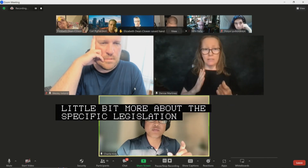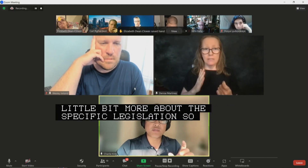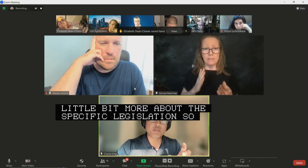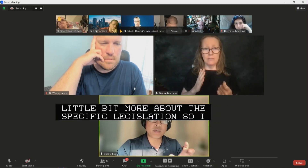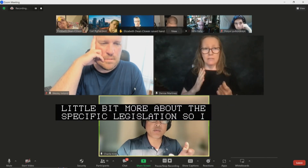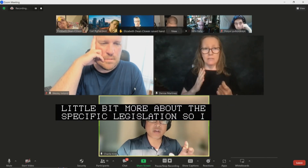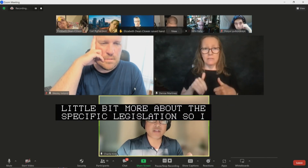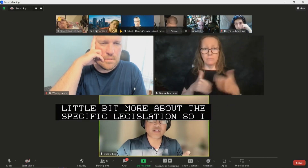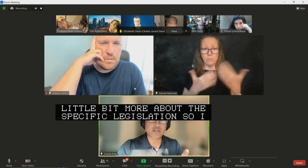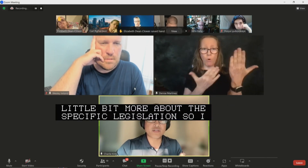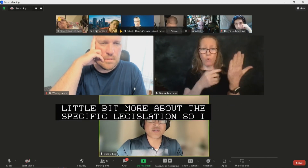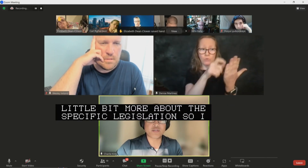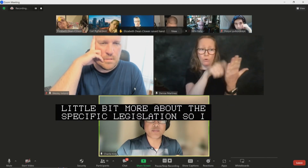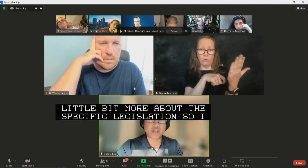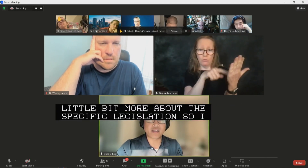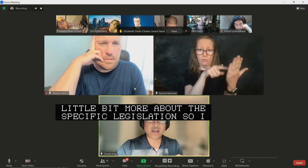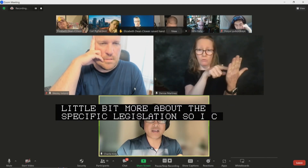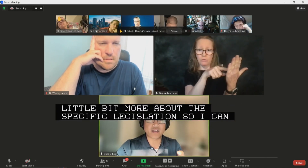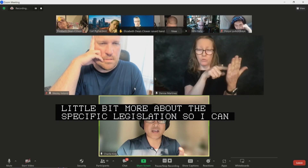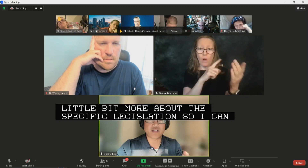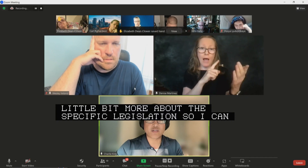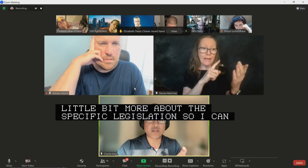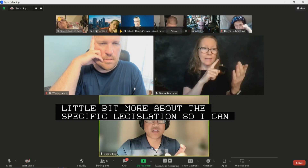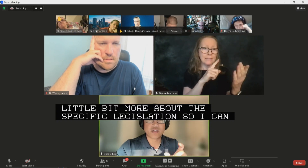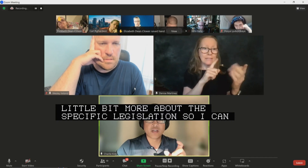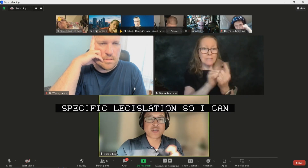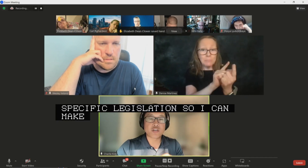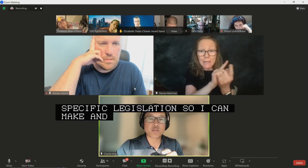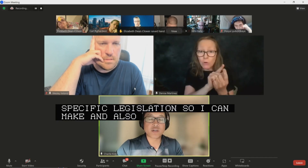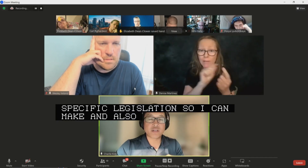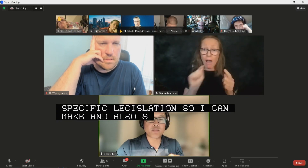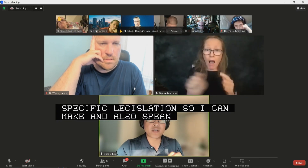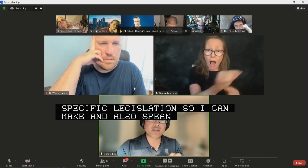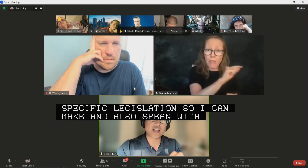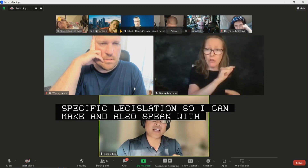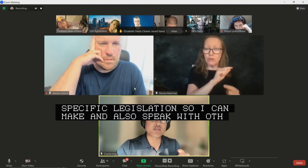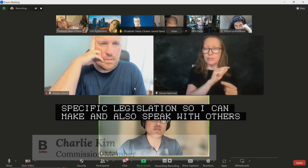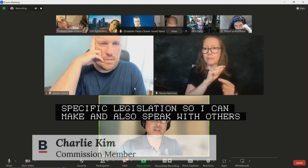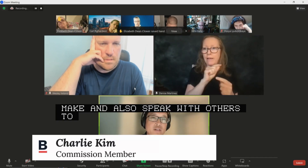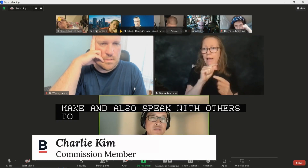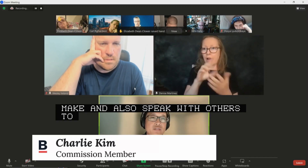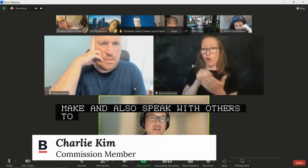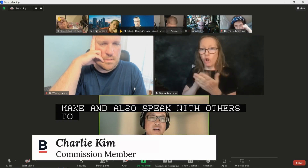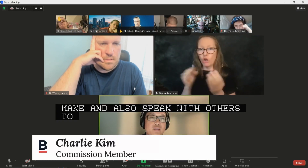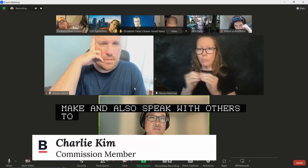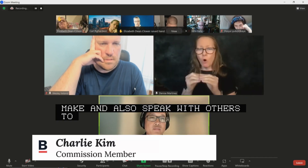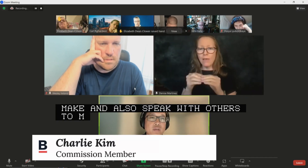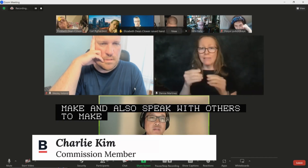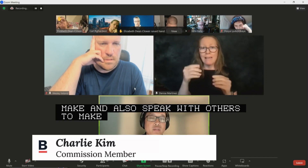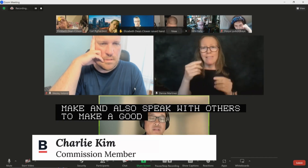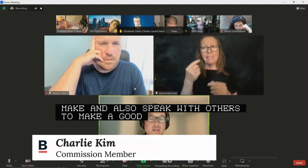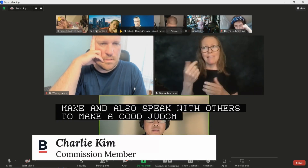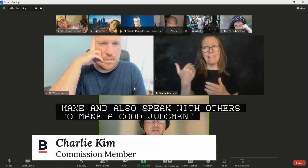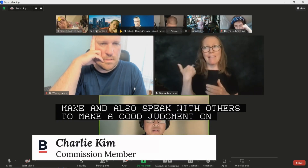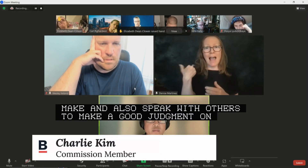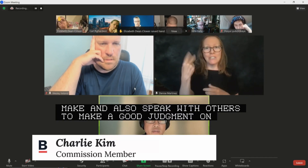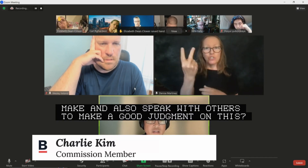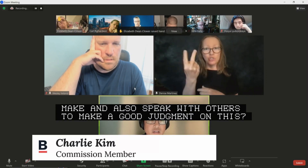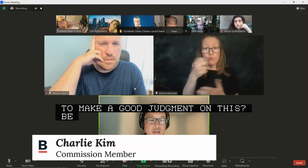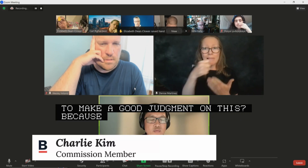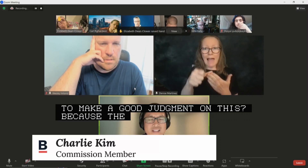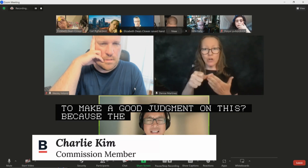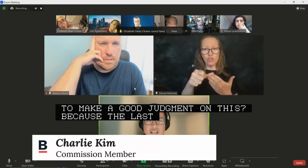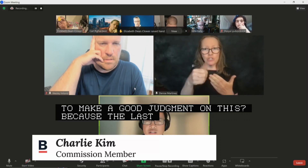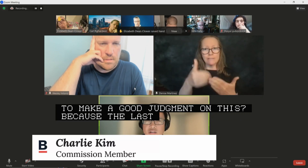and also speak with others to make a good judgment on these, because the last two letters, they're a little